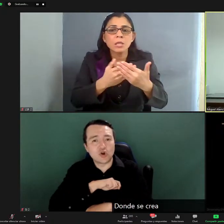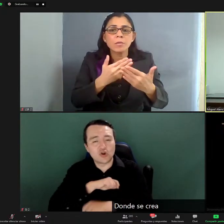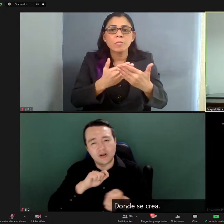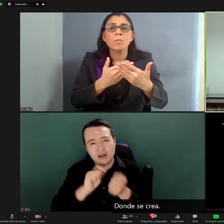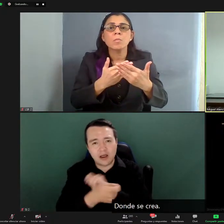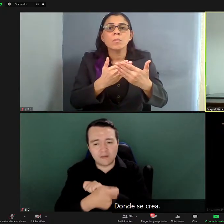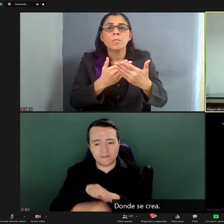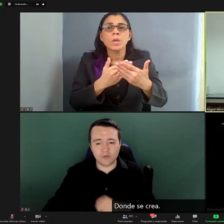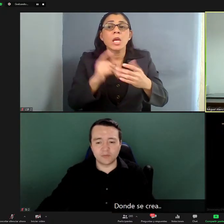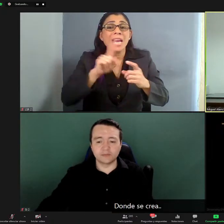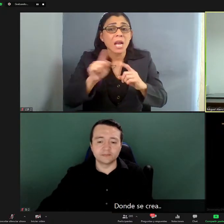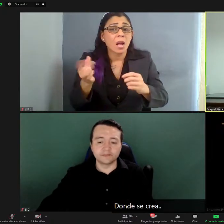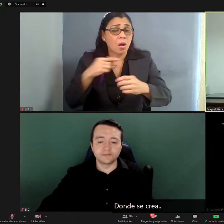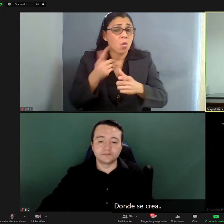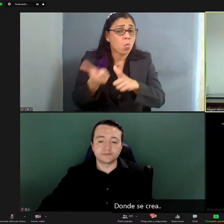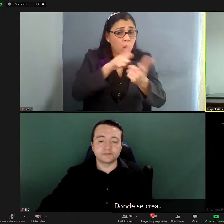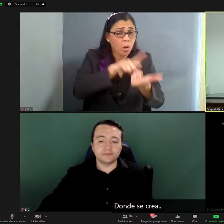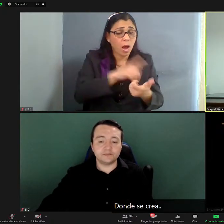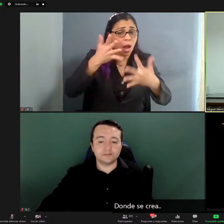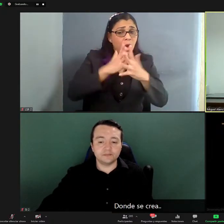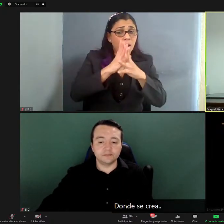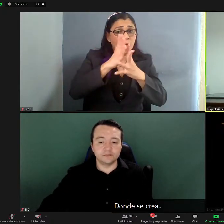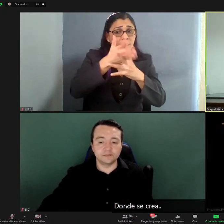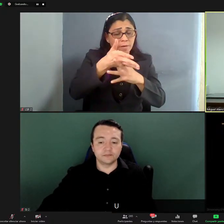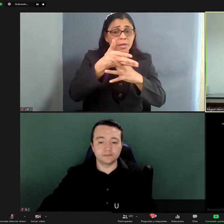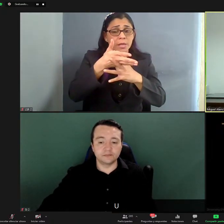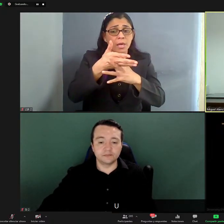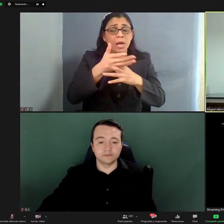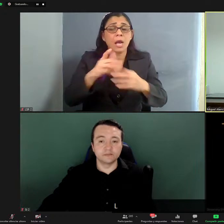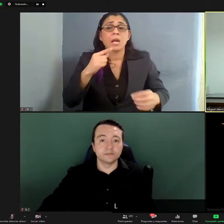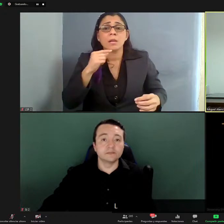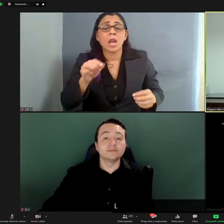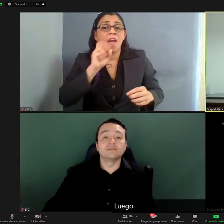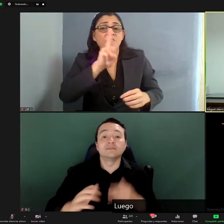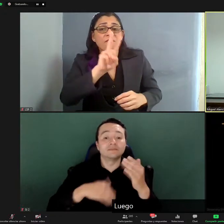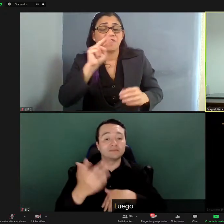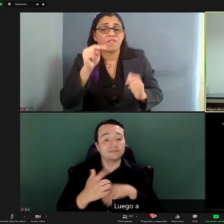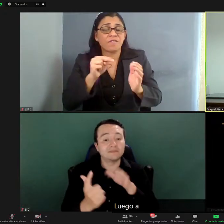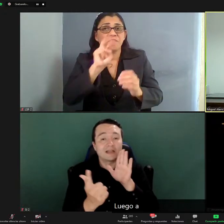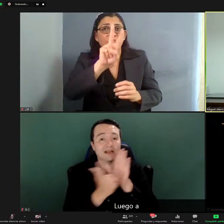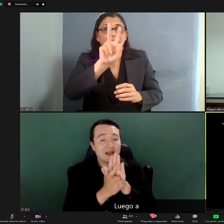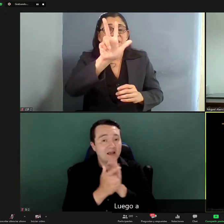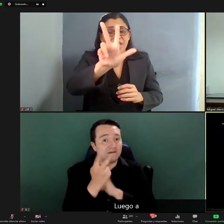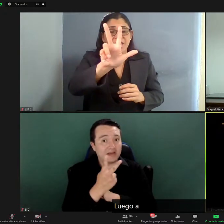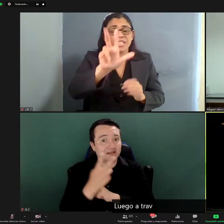national era so now through law 23